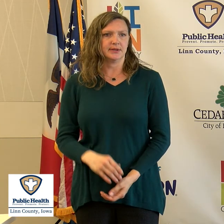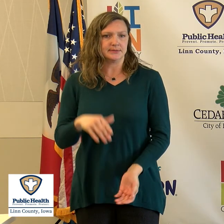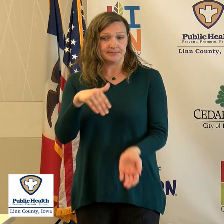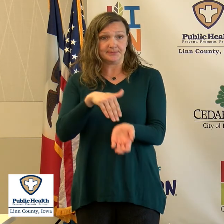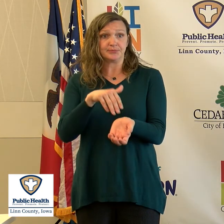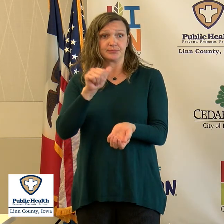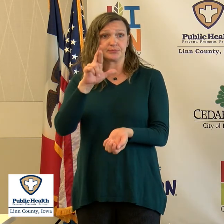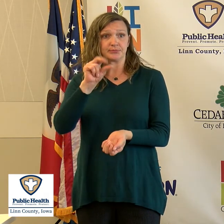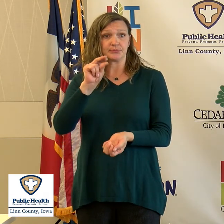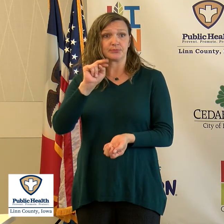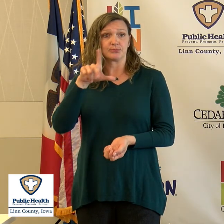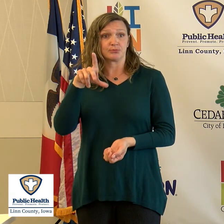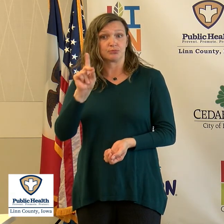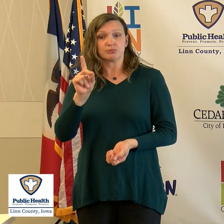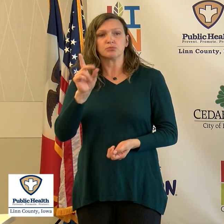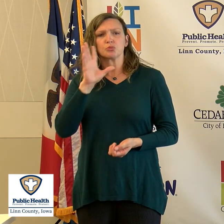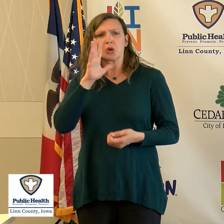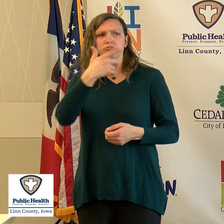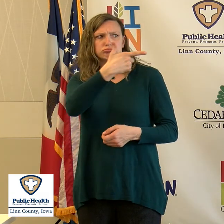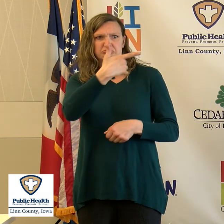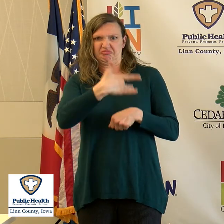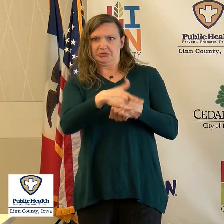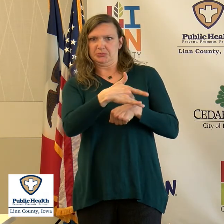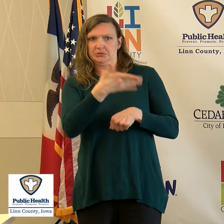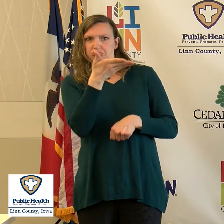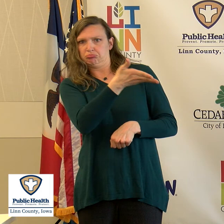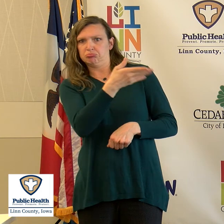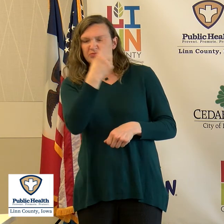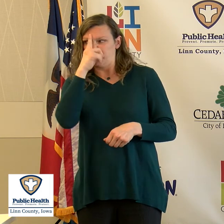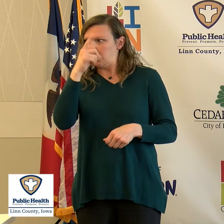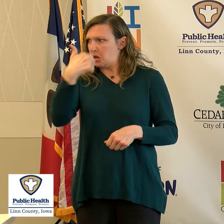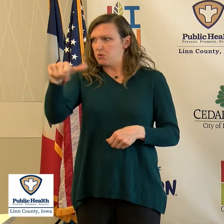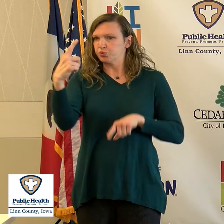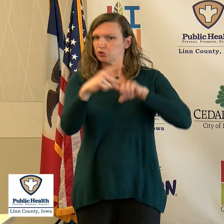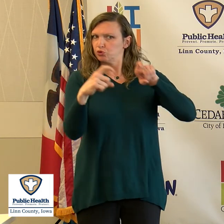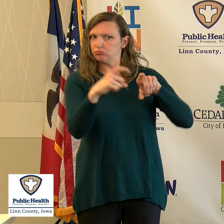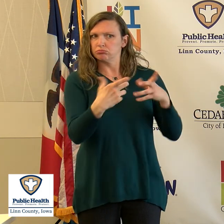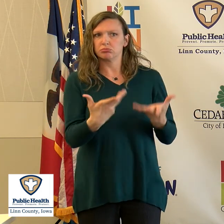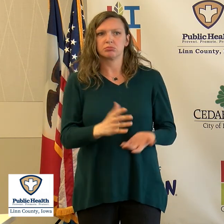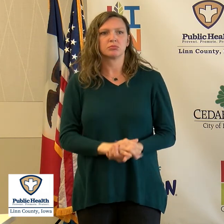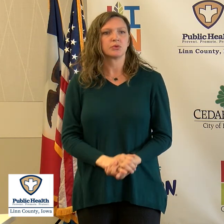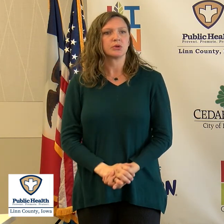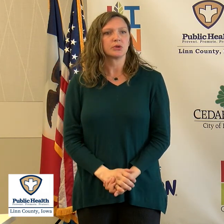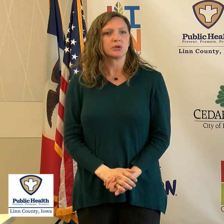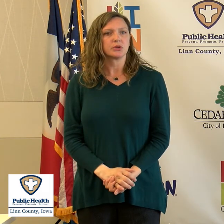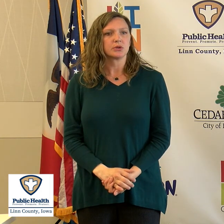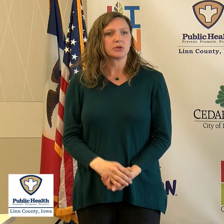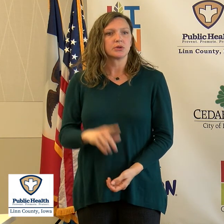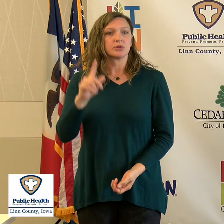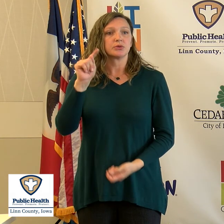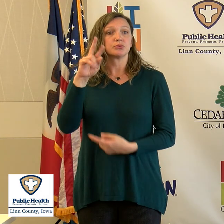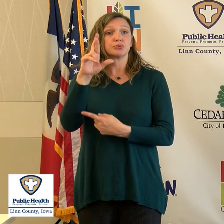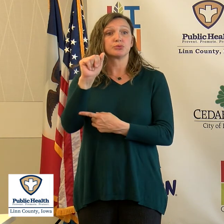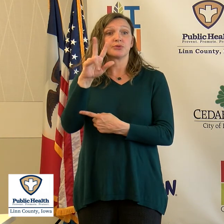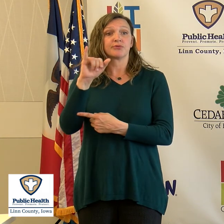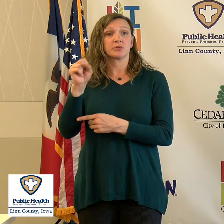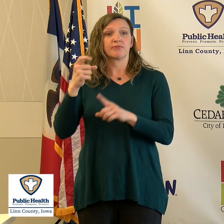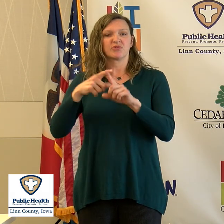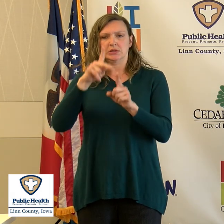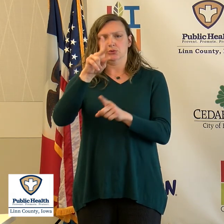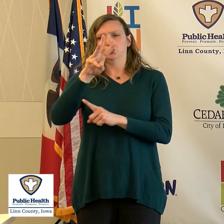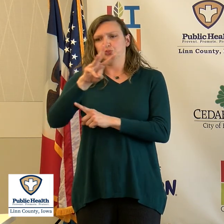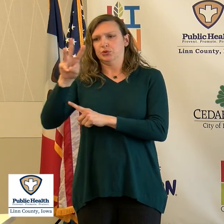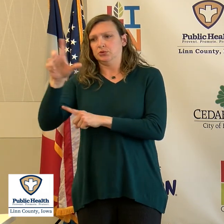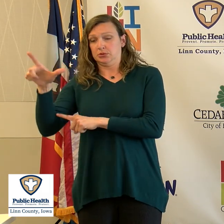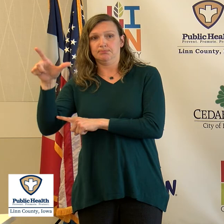for questions. It looks like our first question comes from Travis Breeze at KWWL. Travis, go